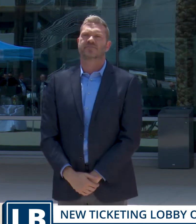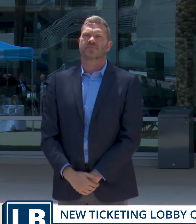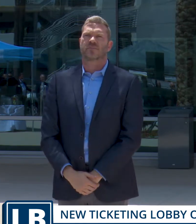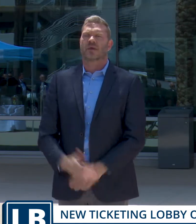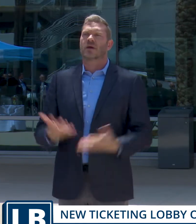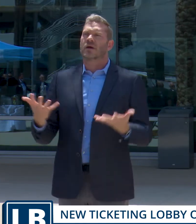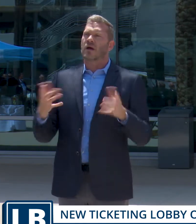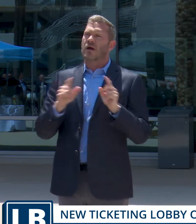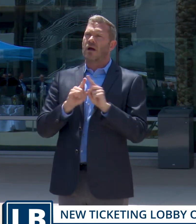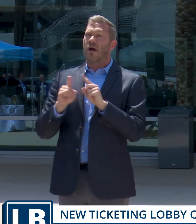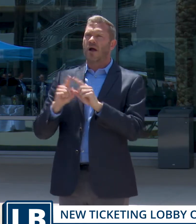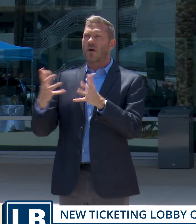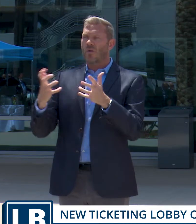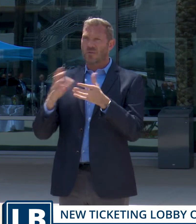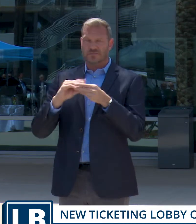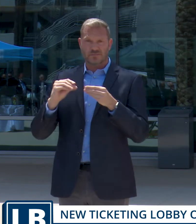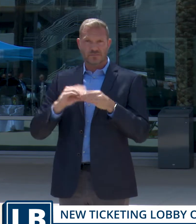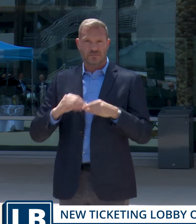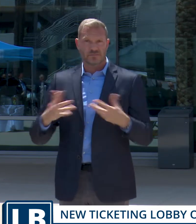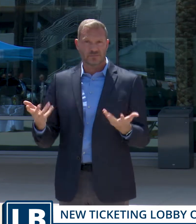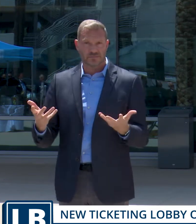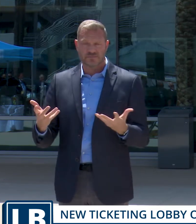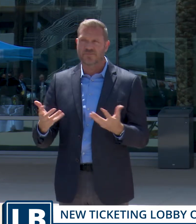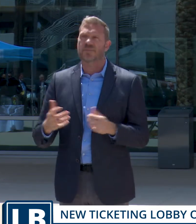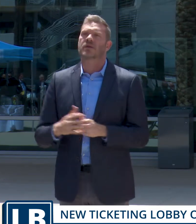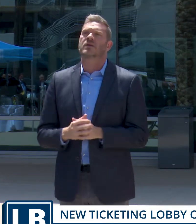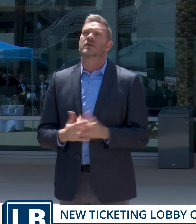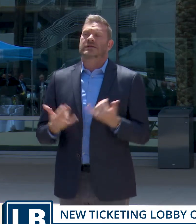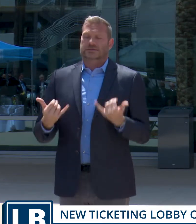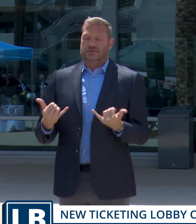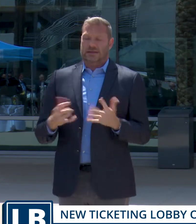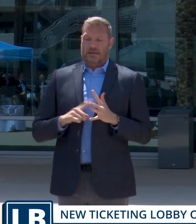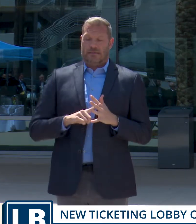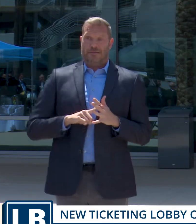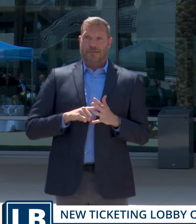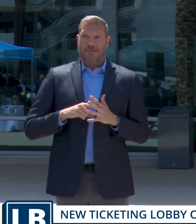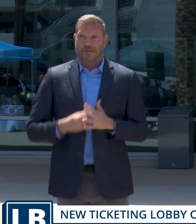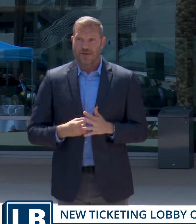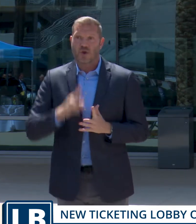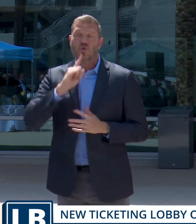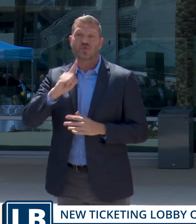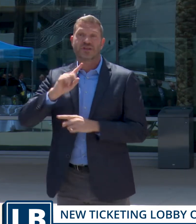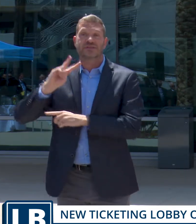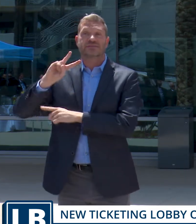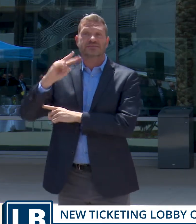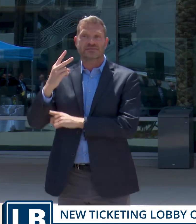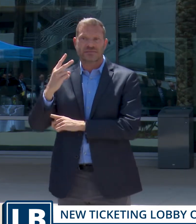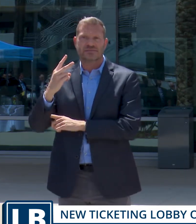Let me also just say that today marks the beginning, really, of the second